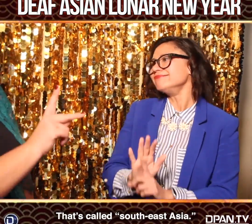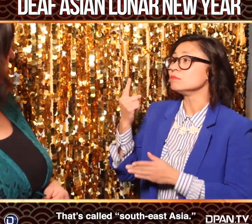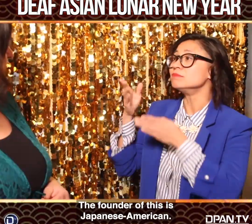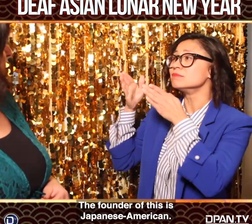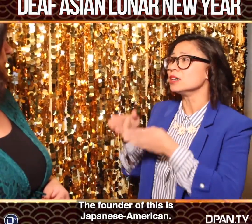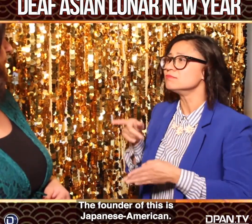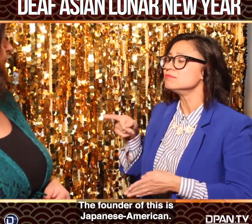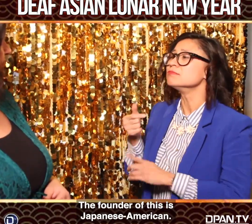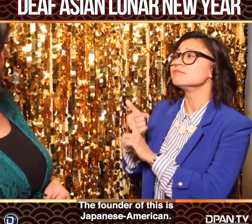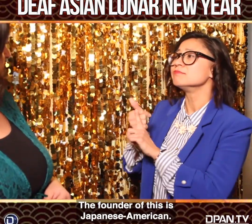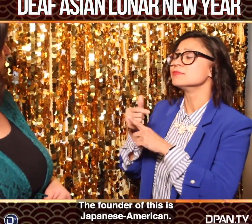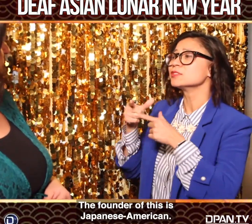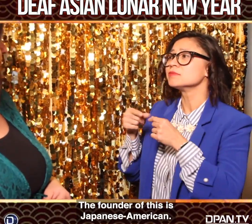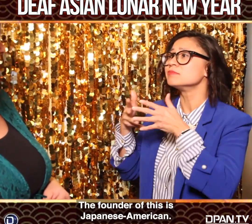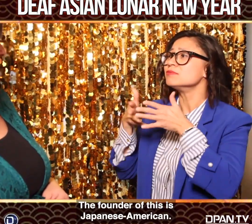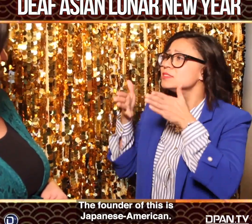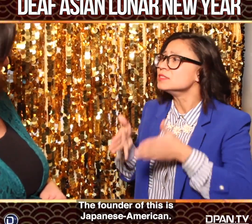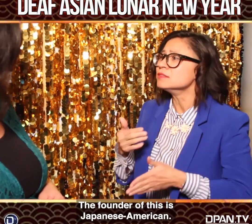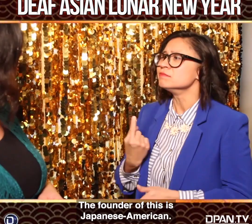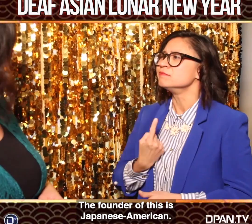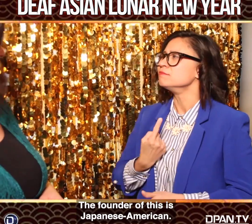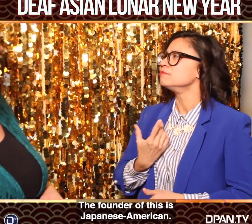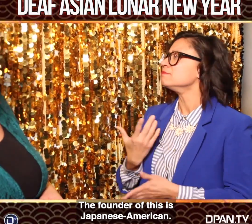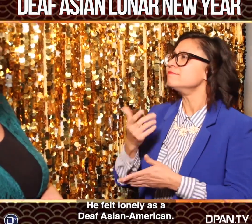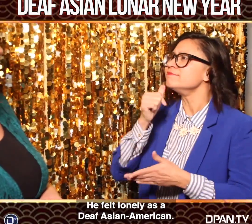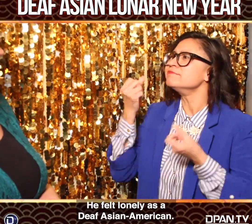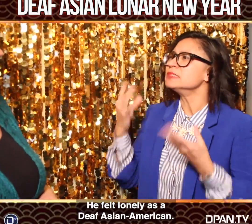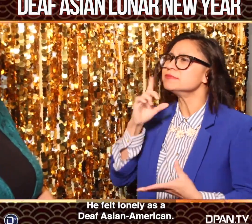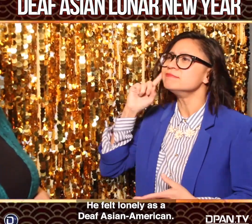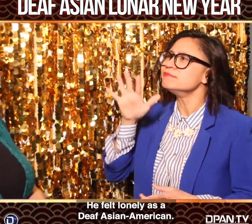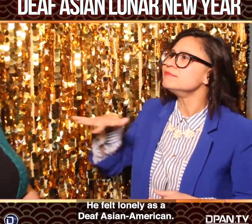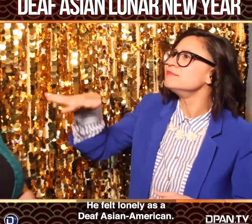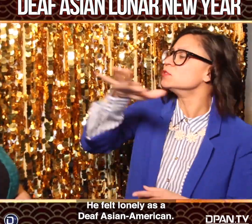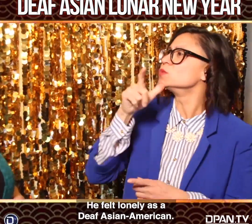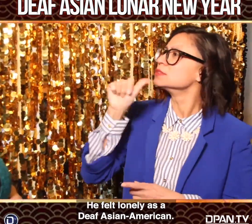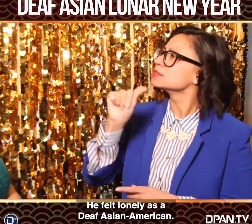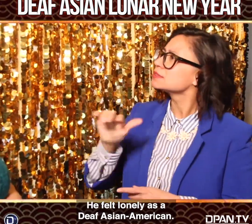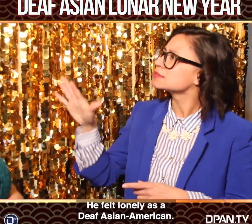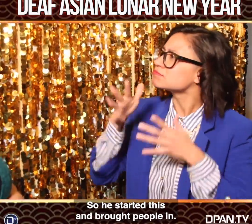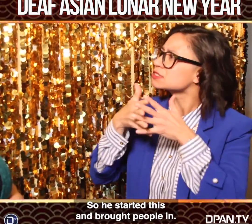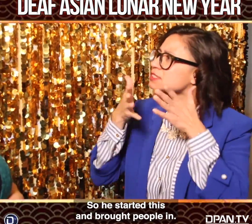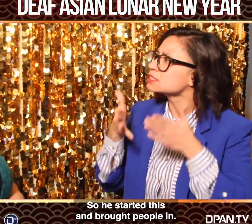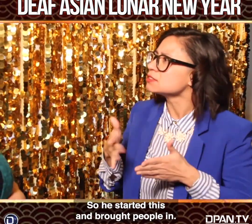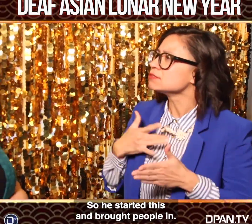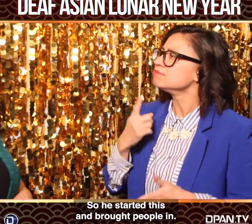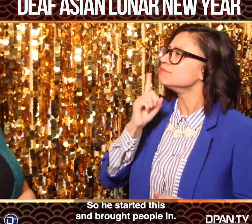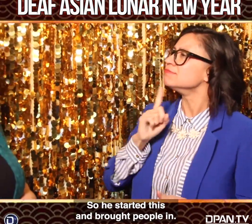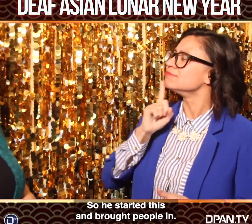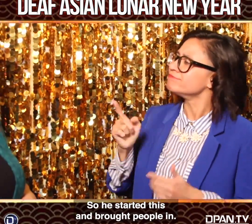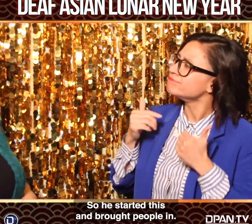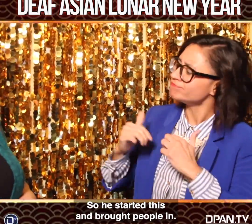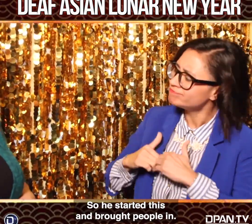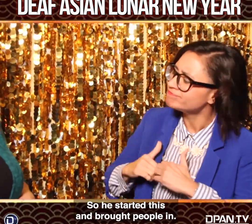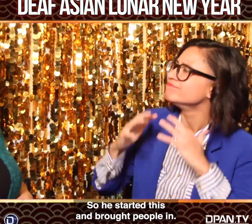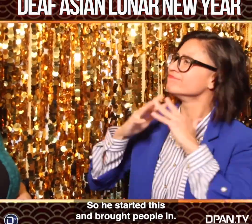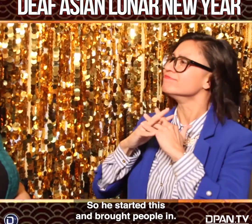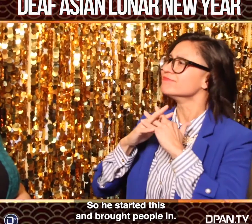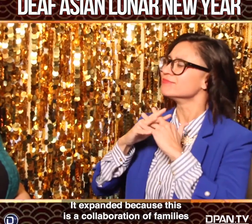The founder of this is Japanese American. He felt lonely as a deaf Asian American, so he started this and brought people in. It